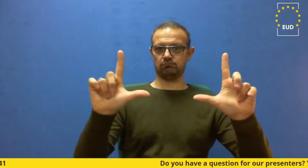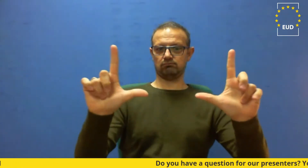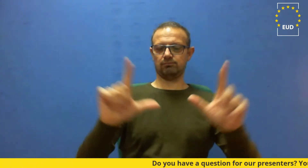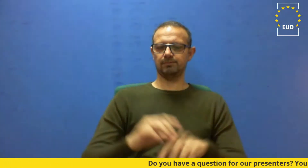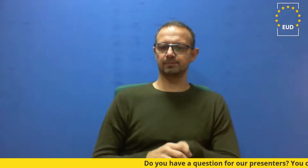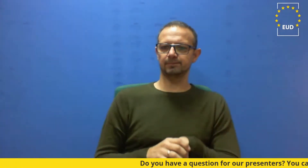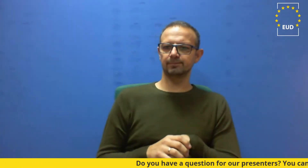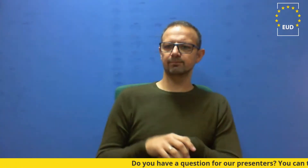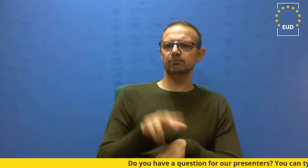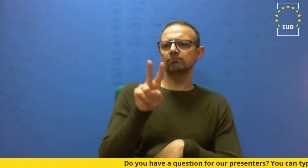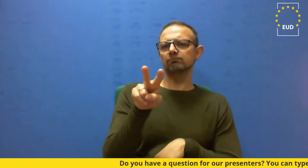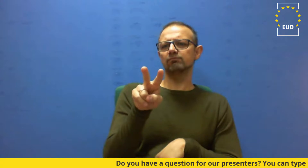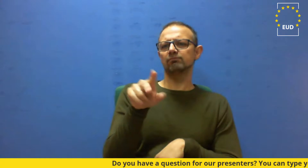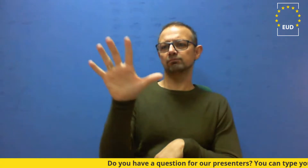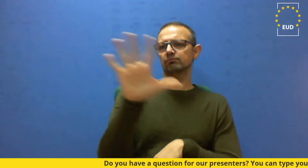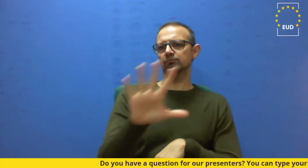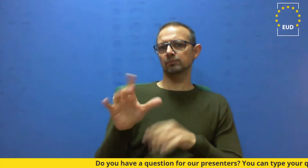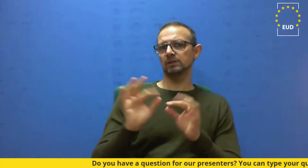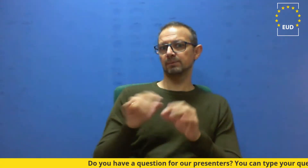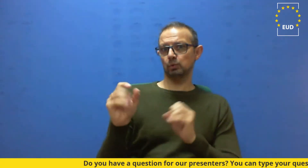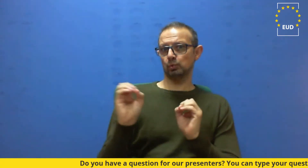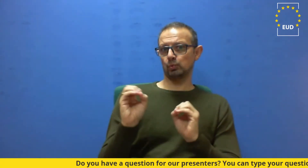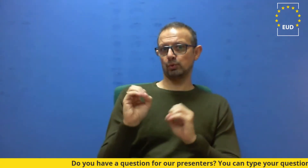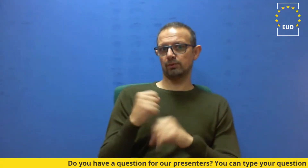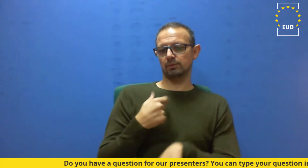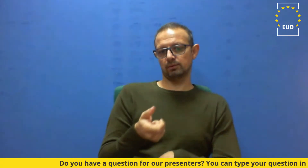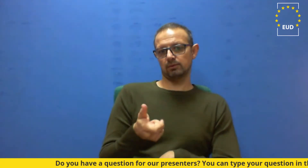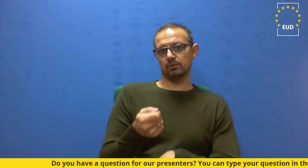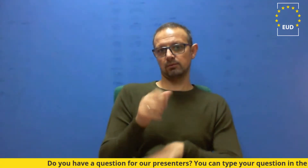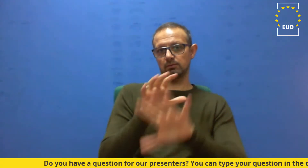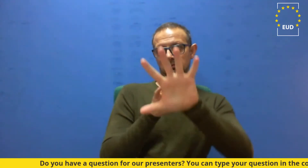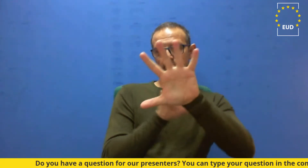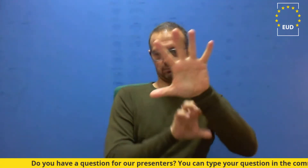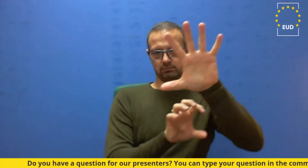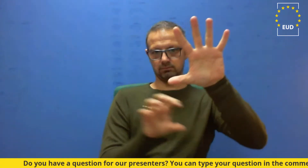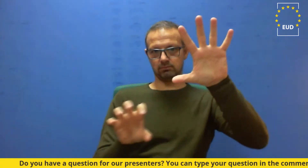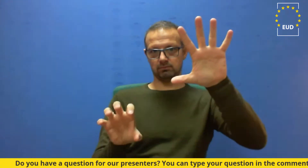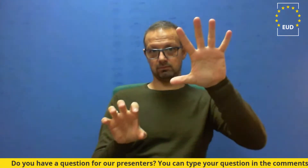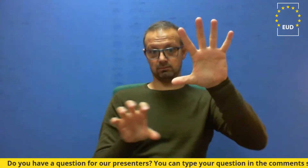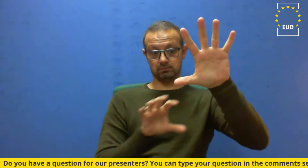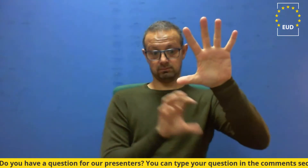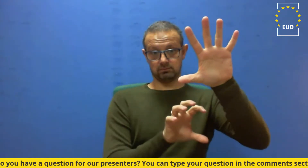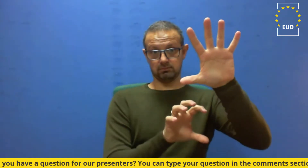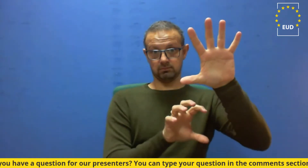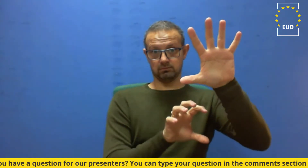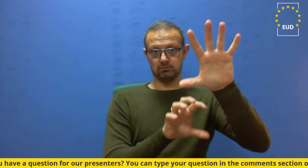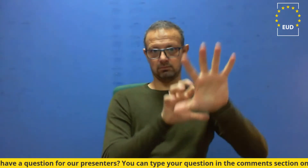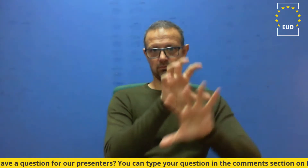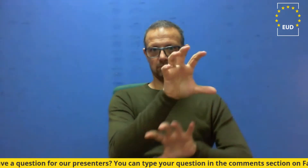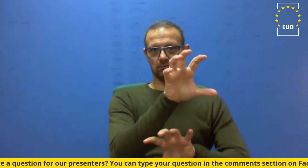broadcasting, streaming on the internet. So when we look at an interpreter, when I look at